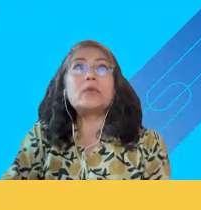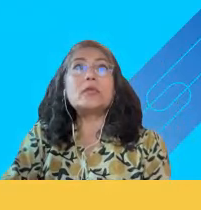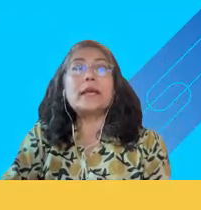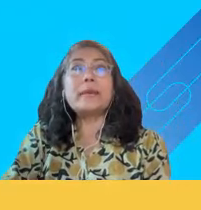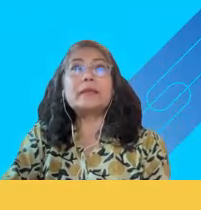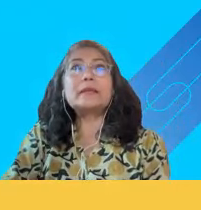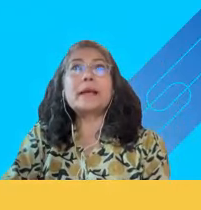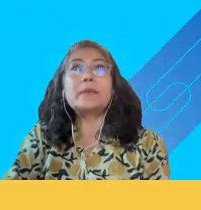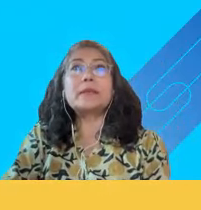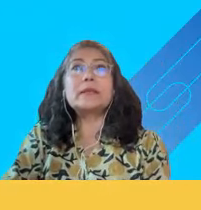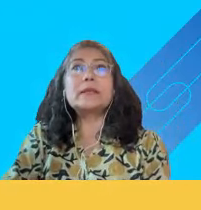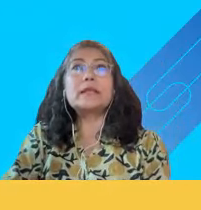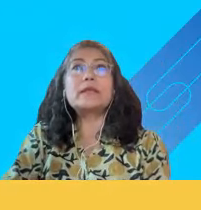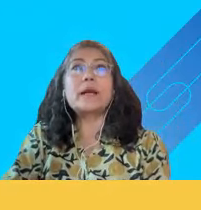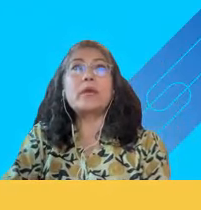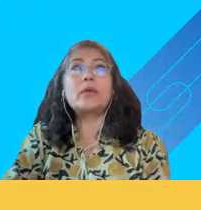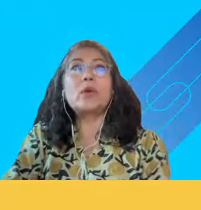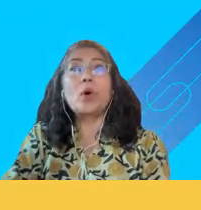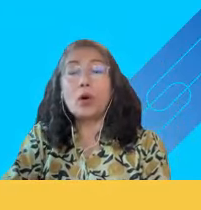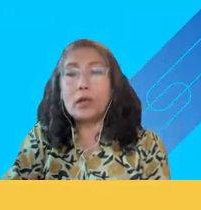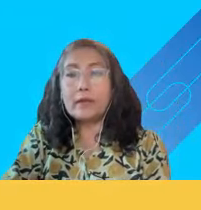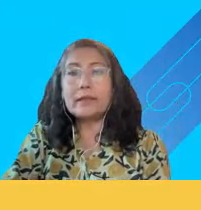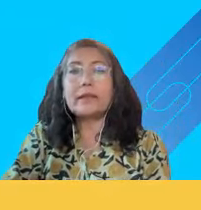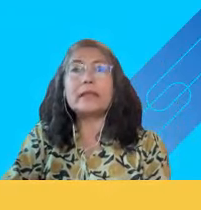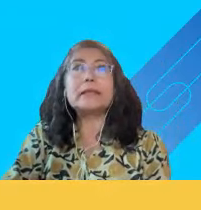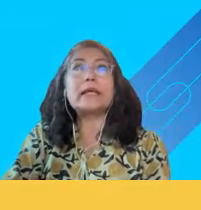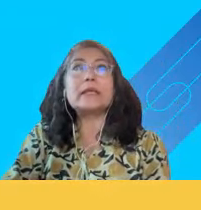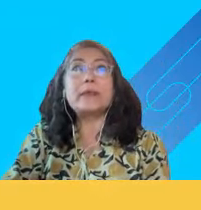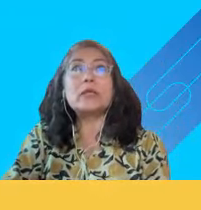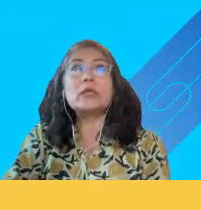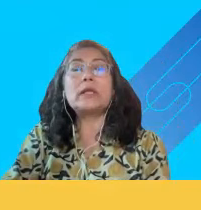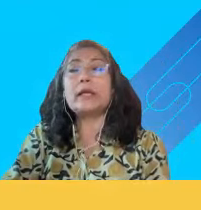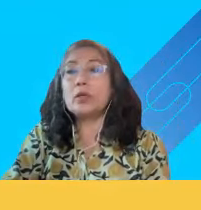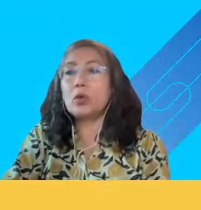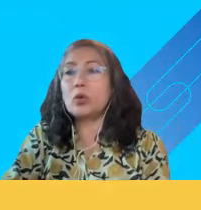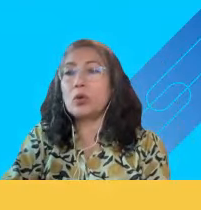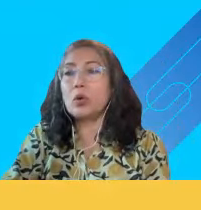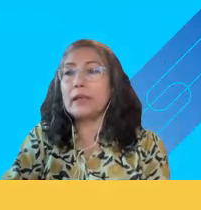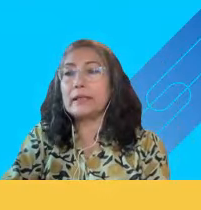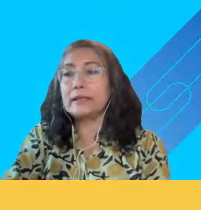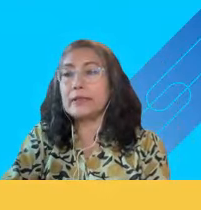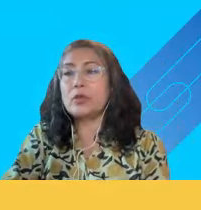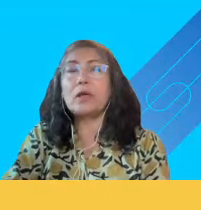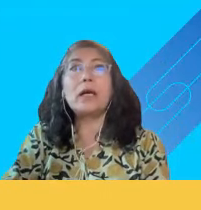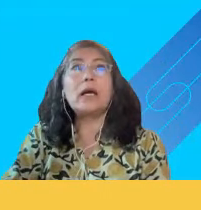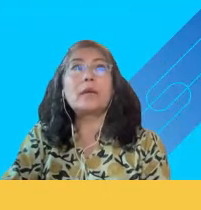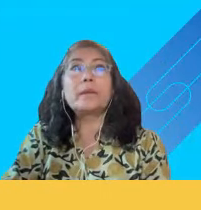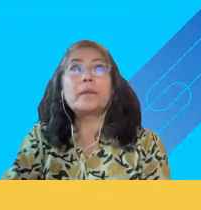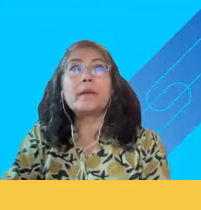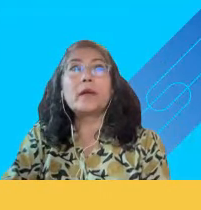D, which is a chemical substance that is found in all living things and especially in coal, oil,